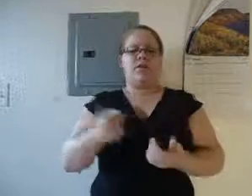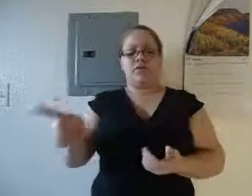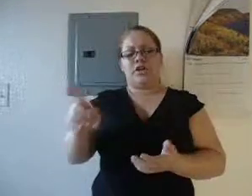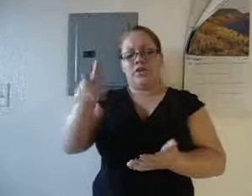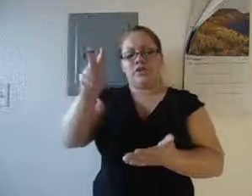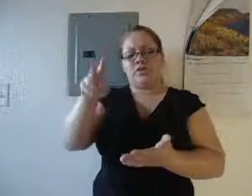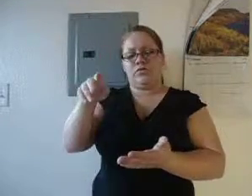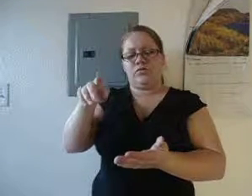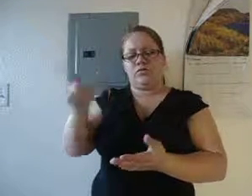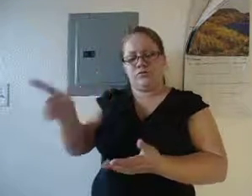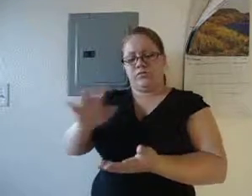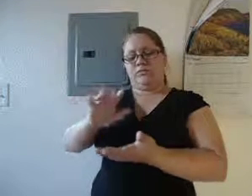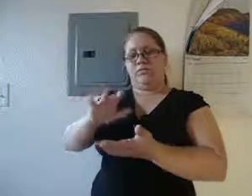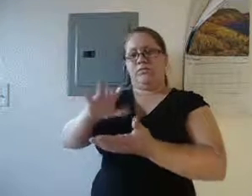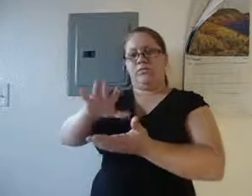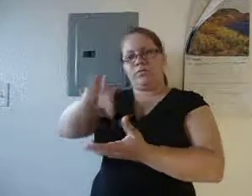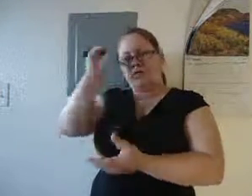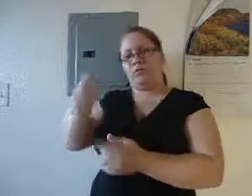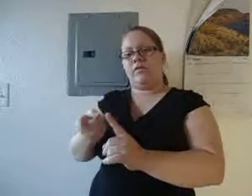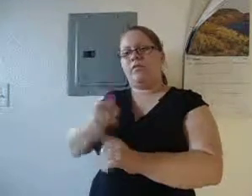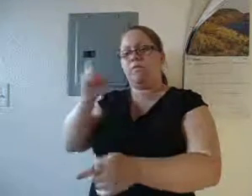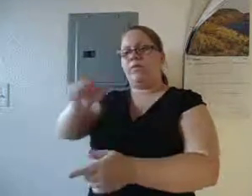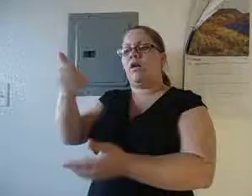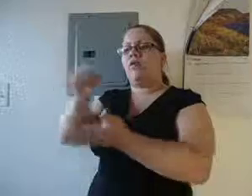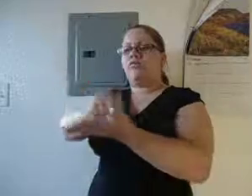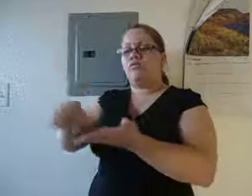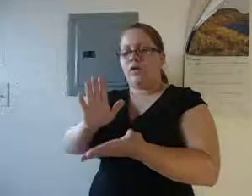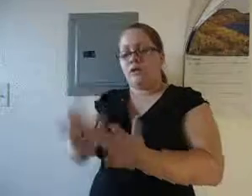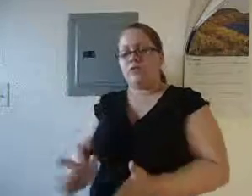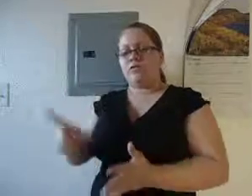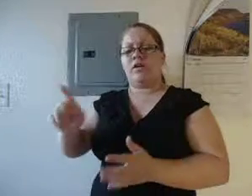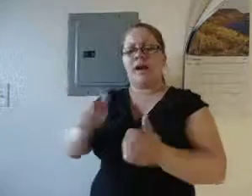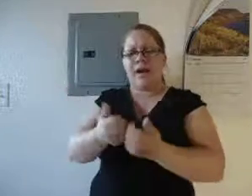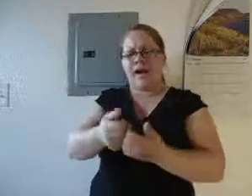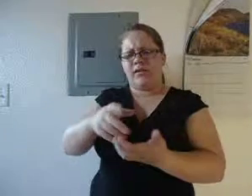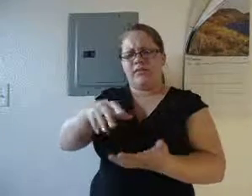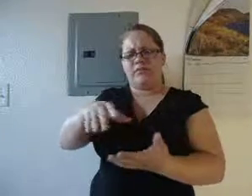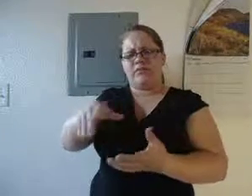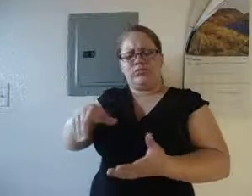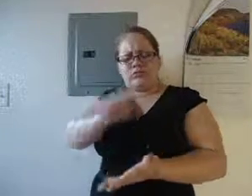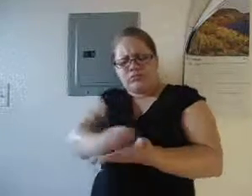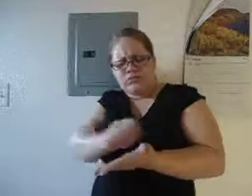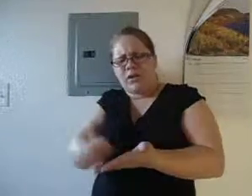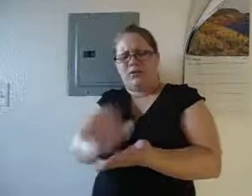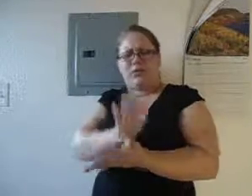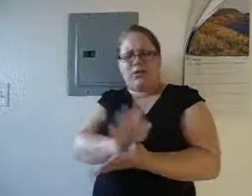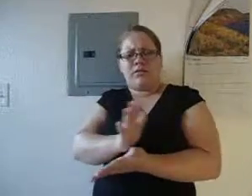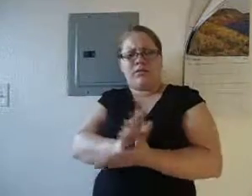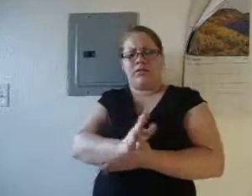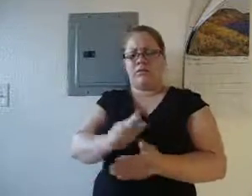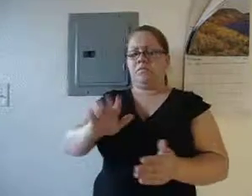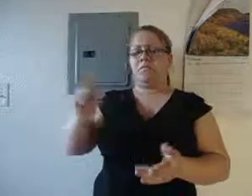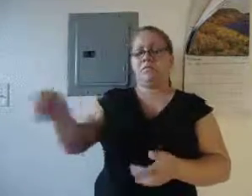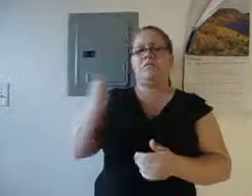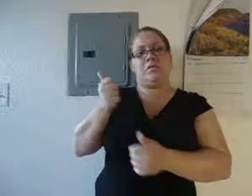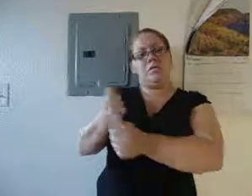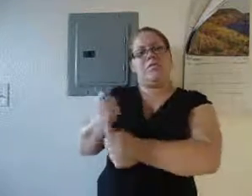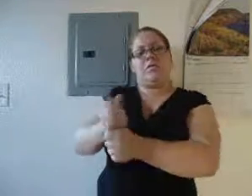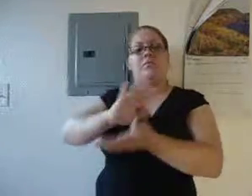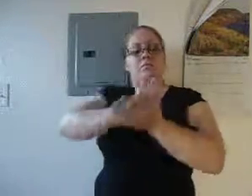writers creating a new body of knowledge with their report. So even, just thinking about using that with freshman students on a skills